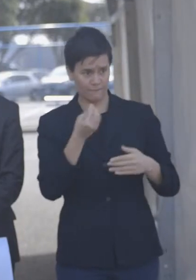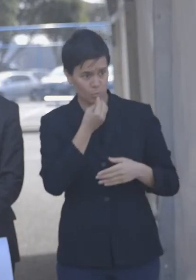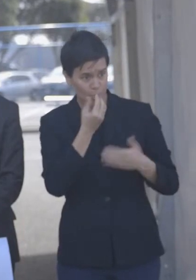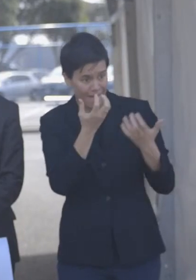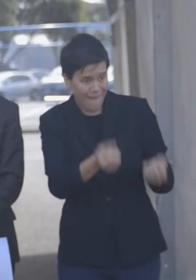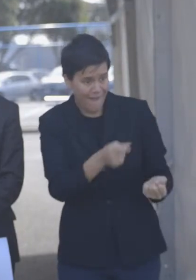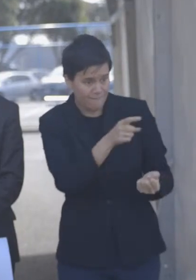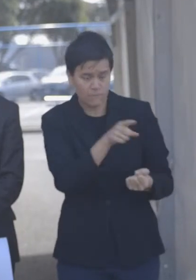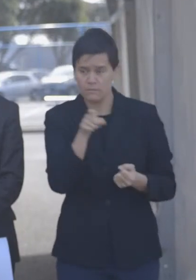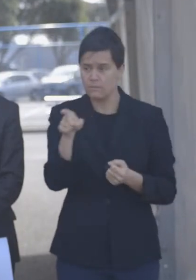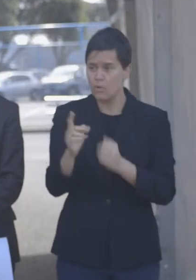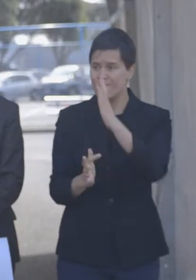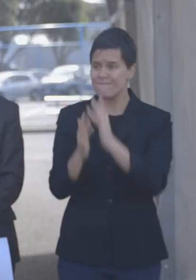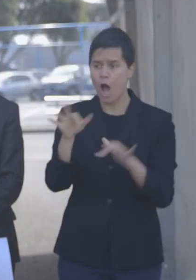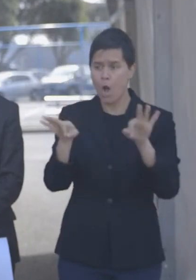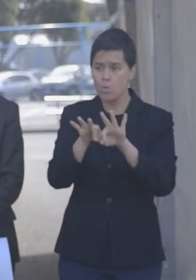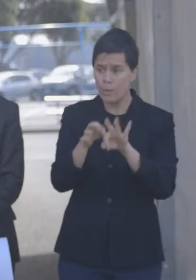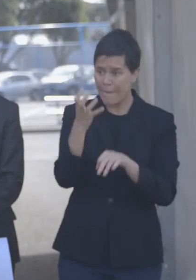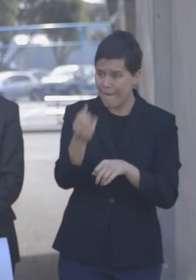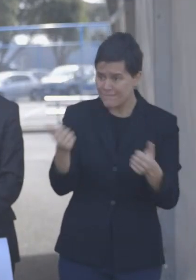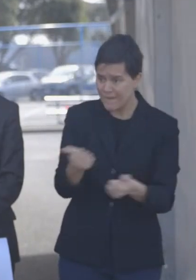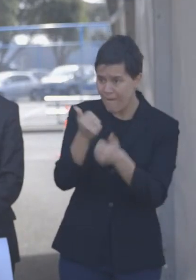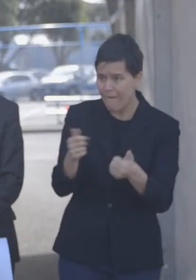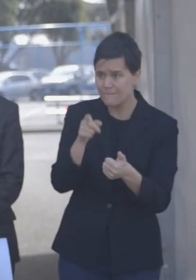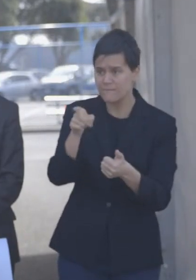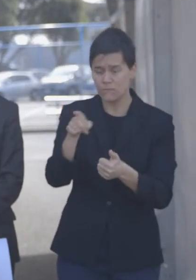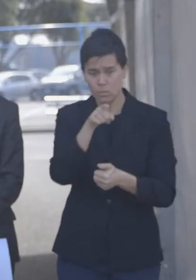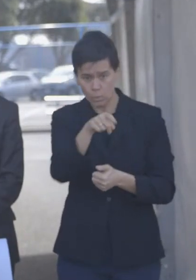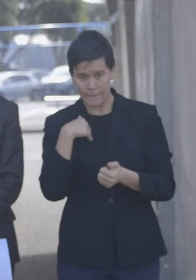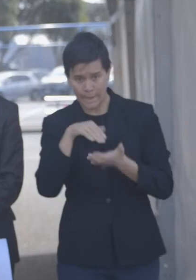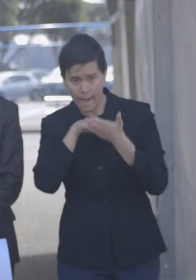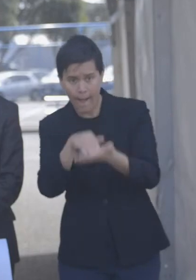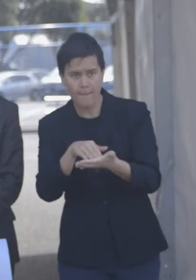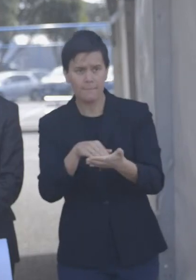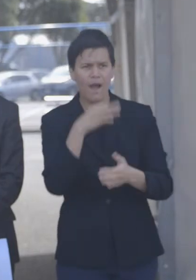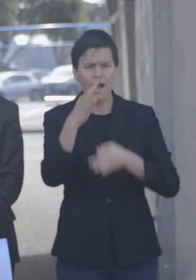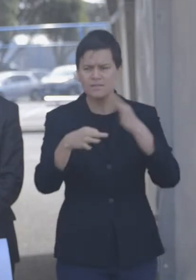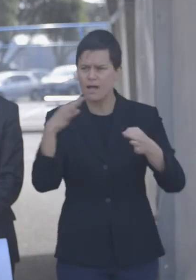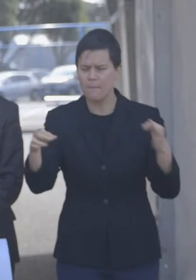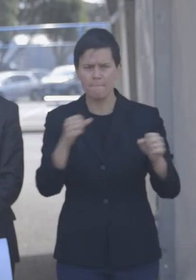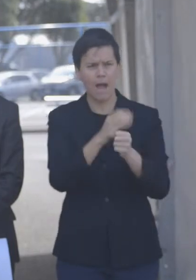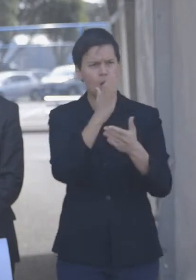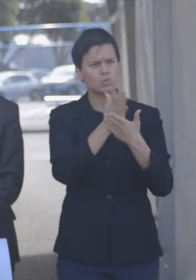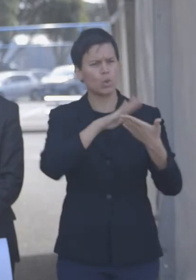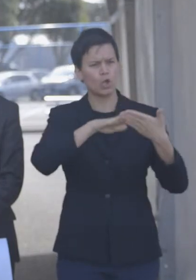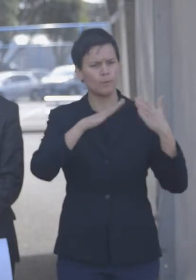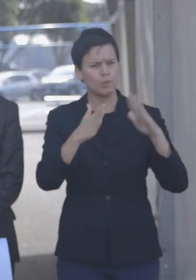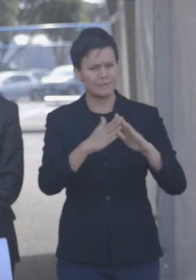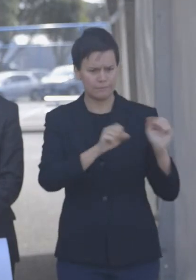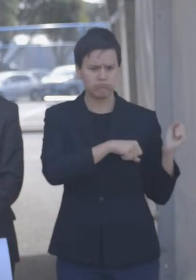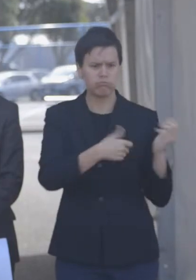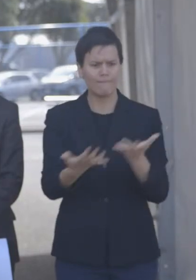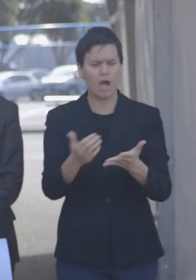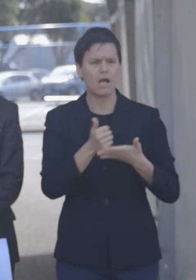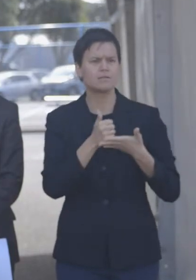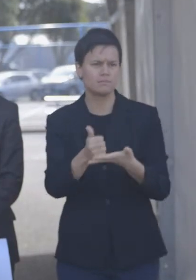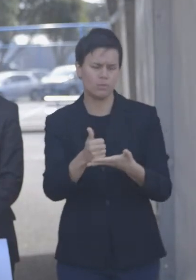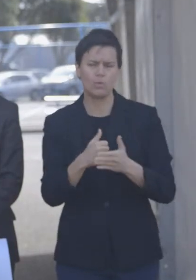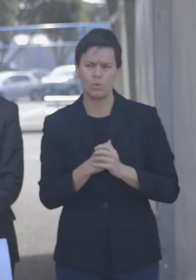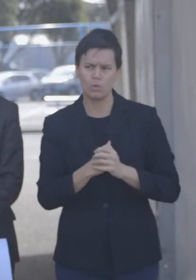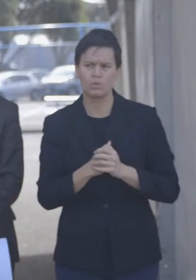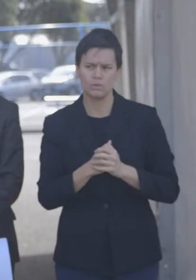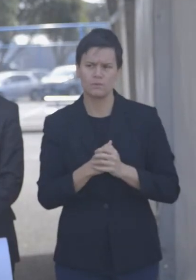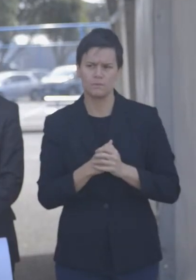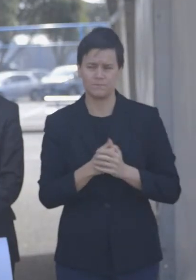firewood and that were warm, and if they needed help, that they were connected to their community and that health was forthcoming. So just